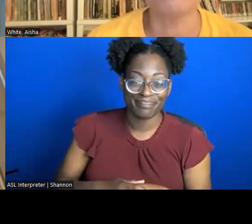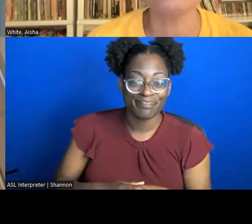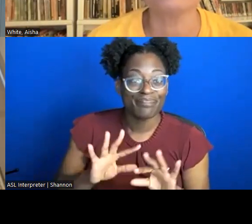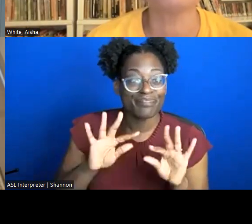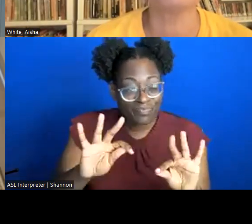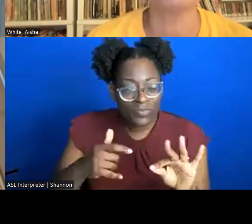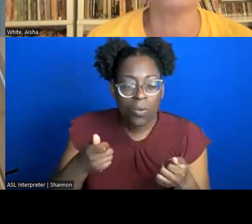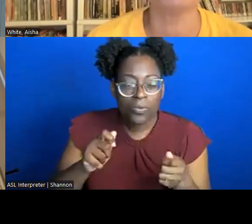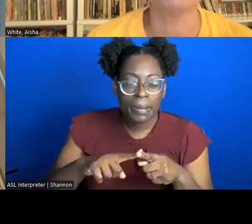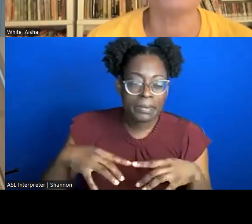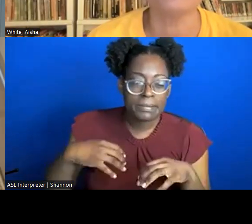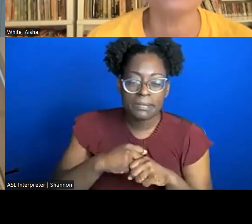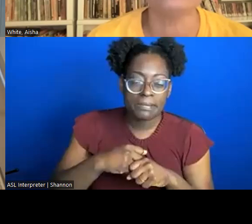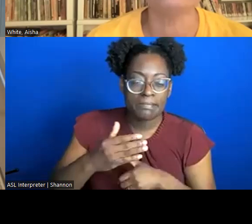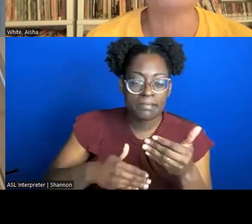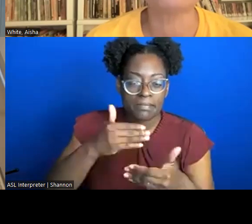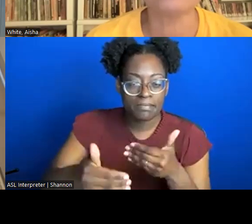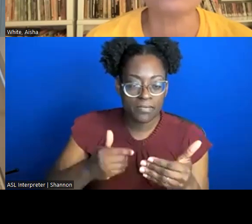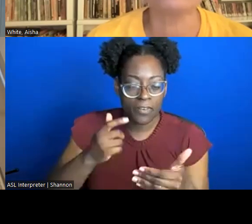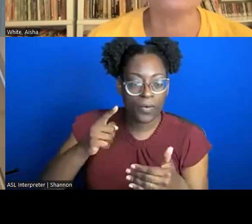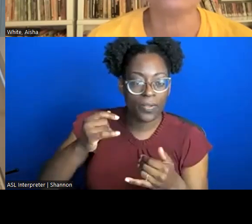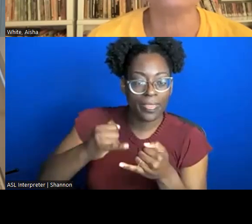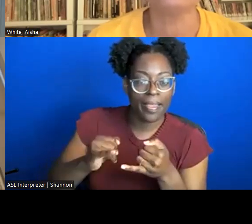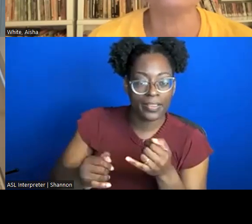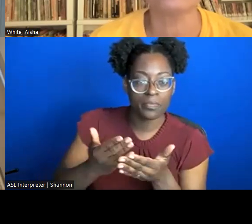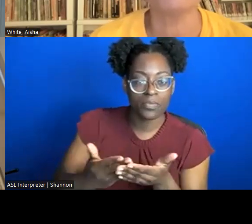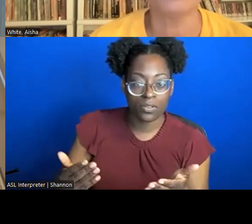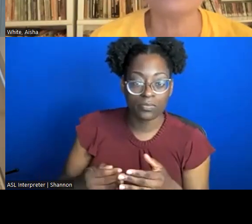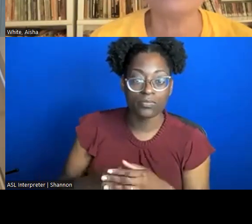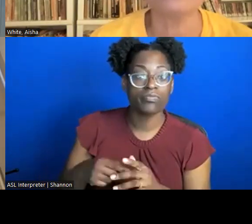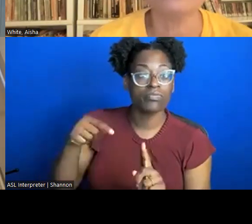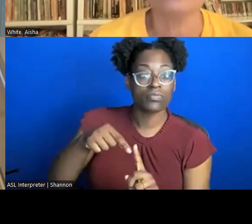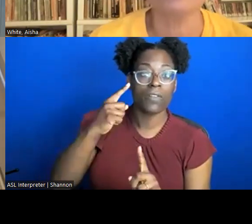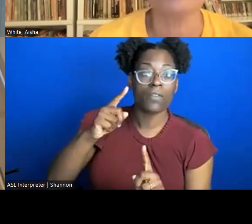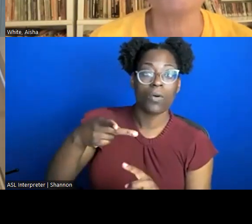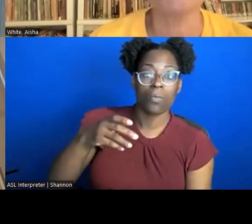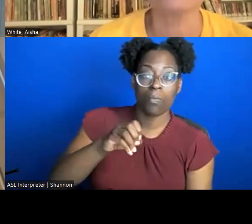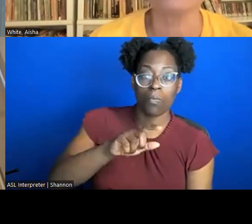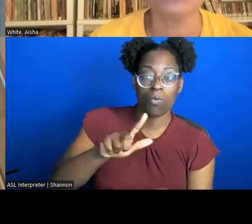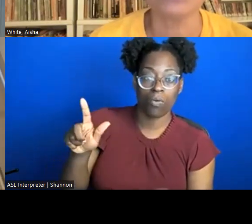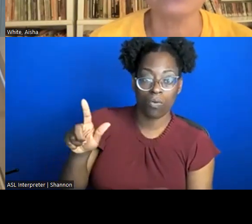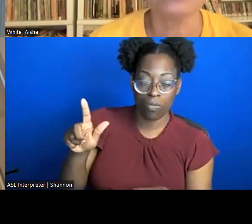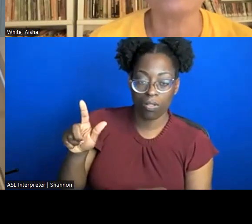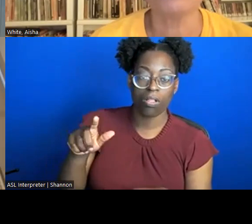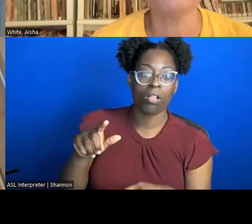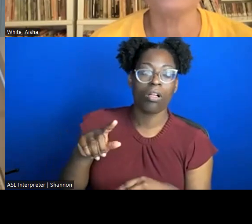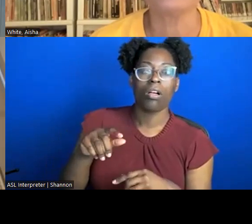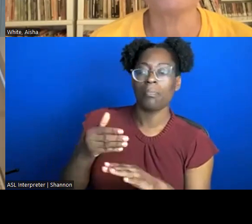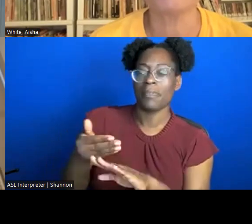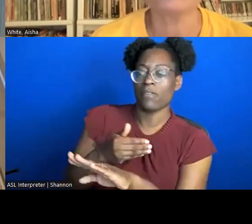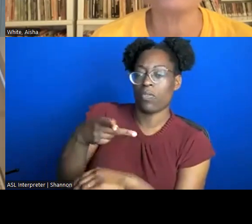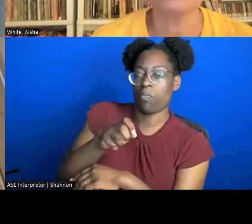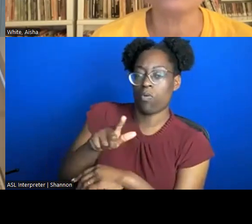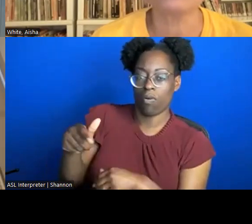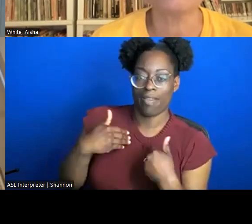are always centering the way to fold in, center, and enunciate wellness as a part of Black joy. Can one of you share